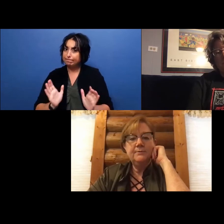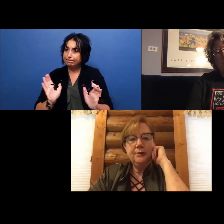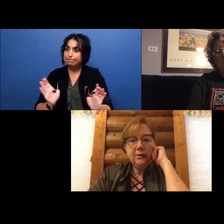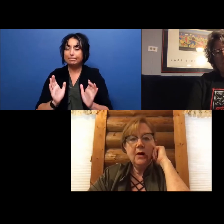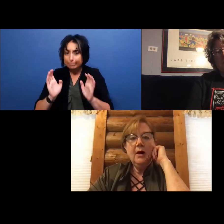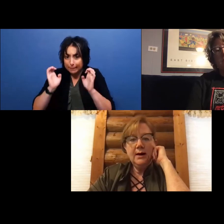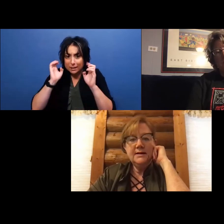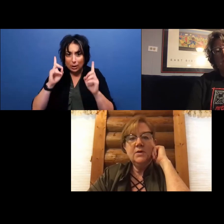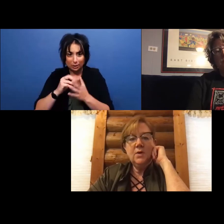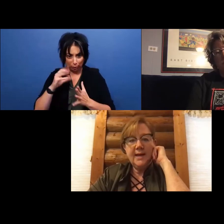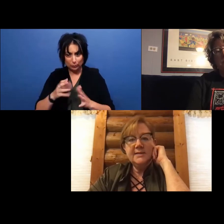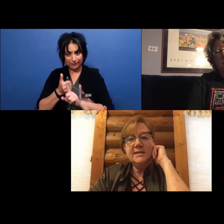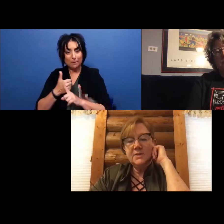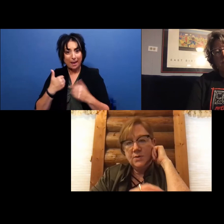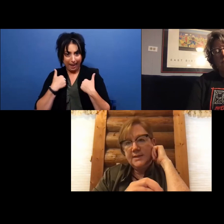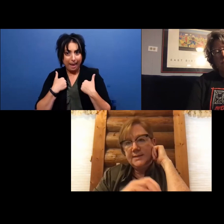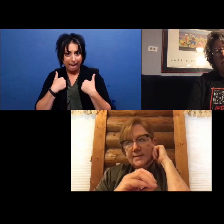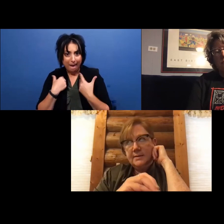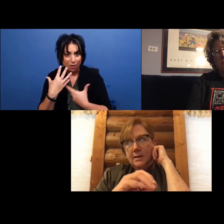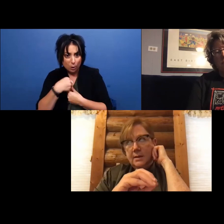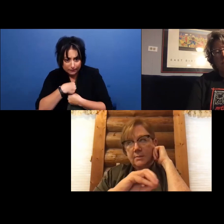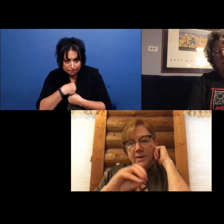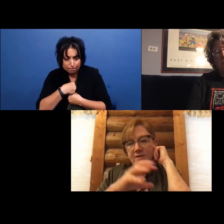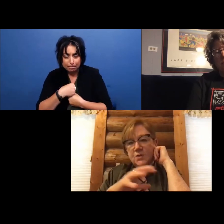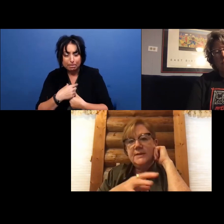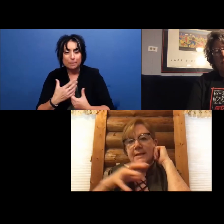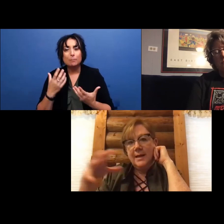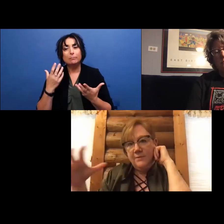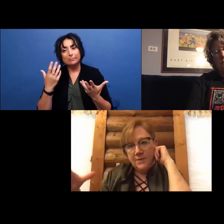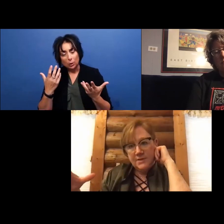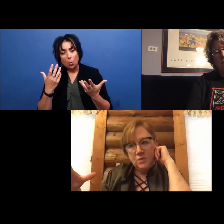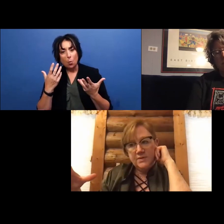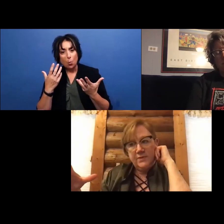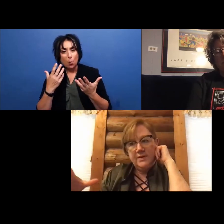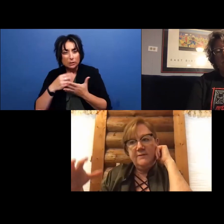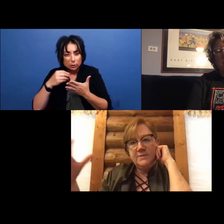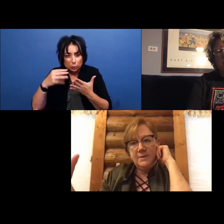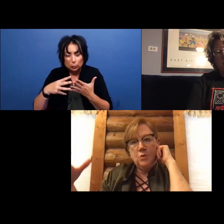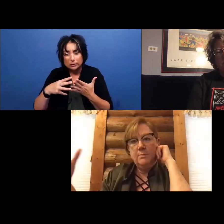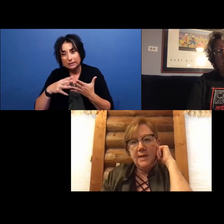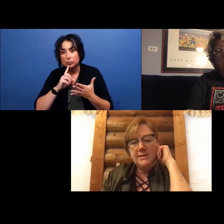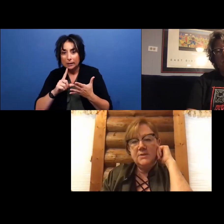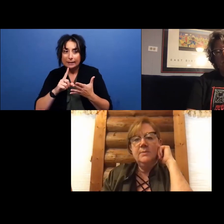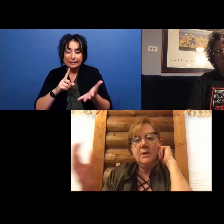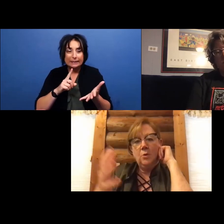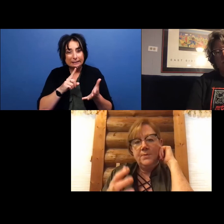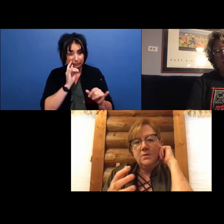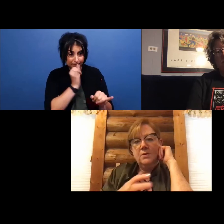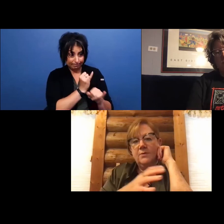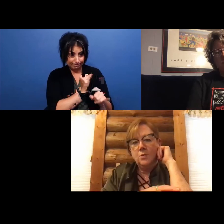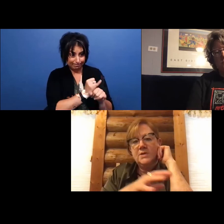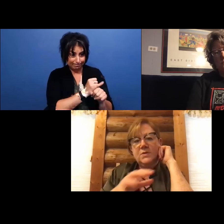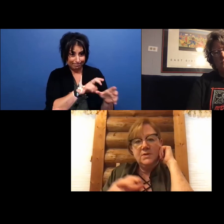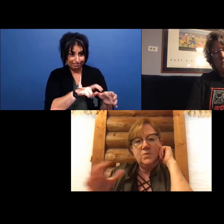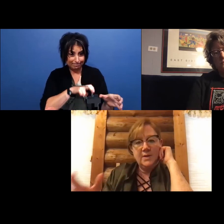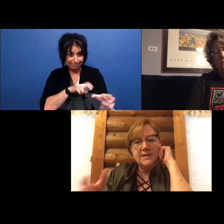autism. And so as students left the schools for the deaf to be more mainstream, that it opened the door for